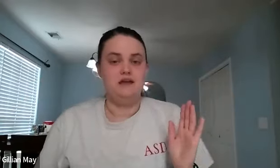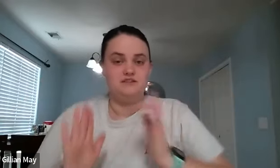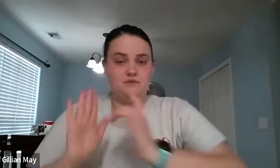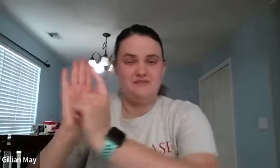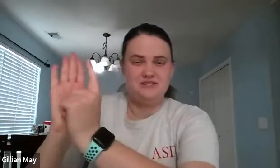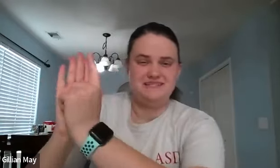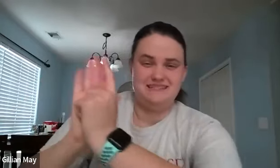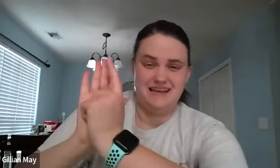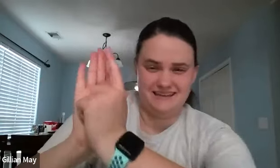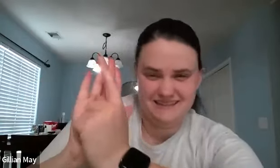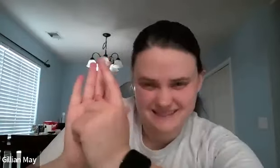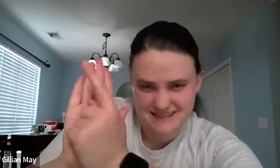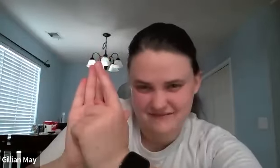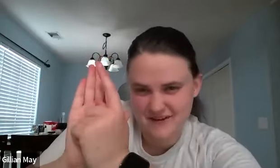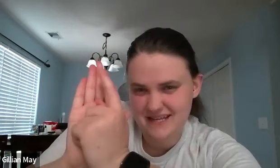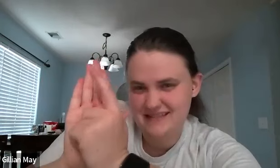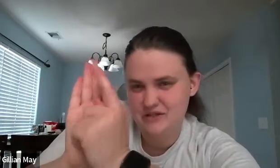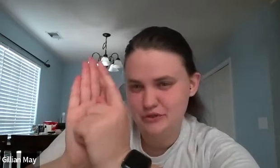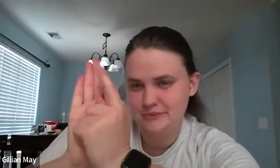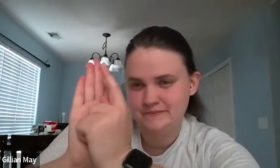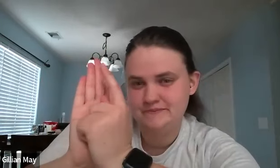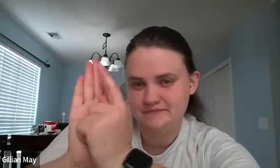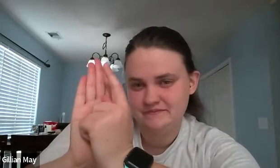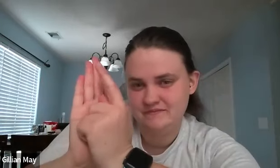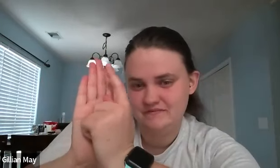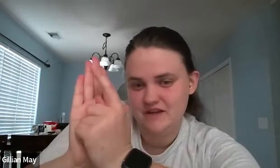so we have our seconds. Very little.